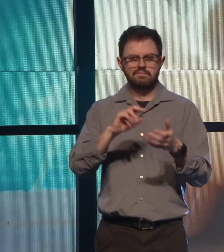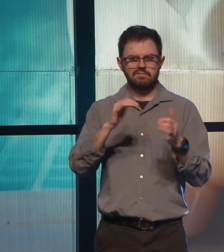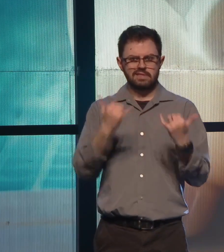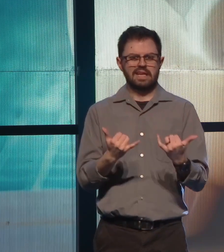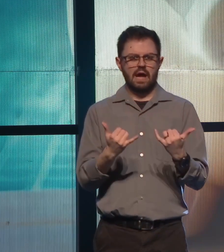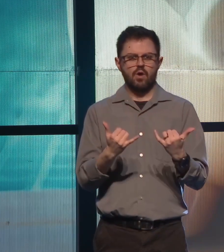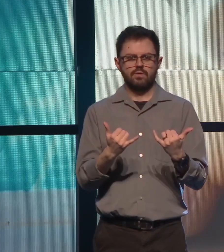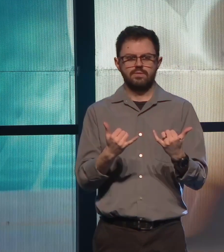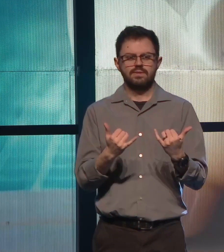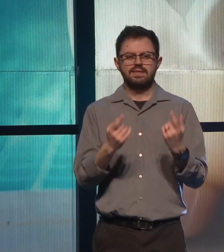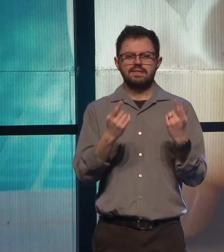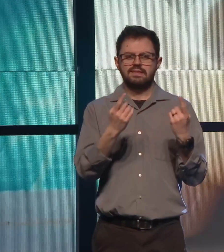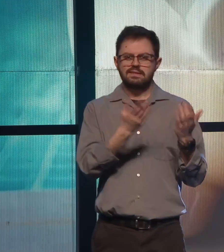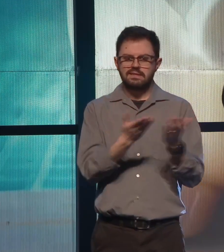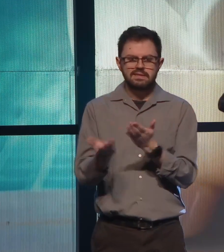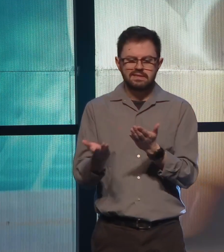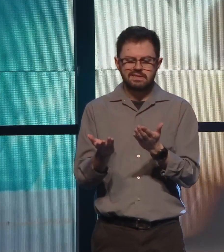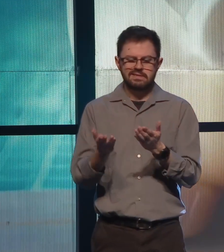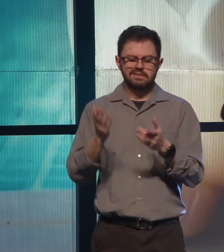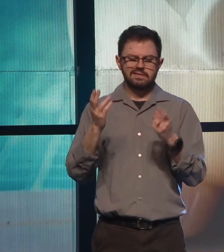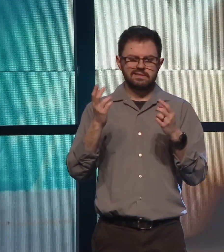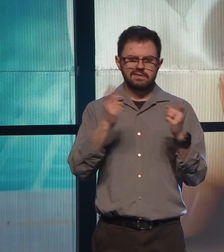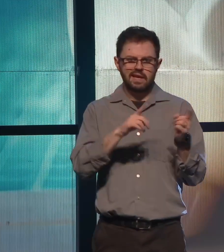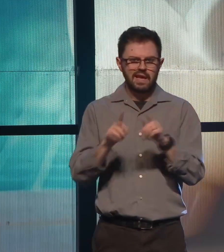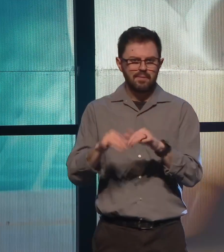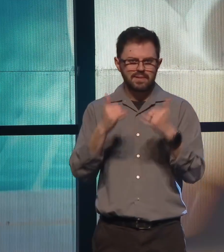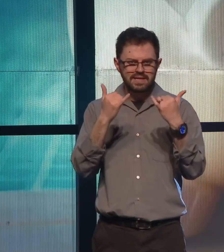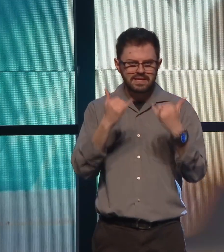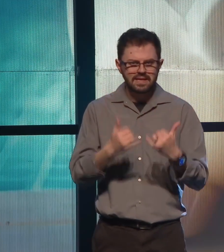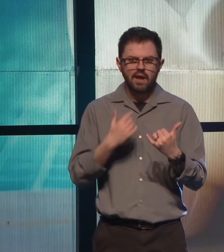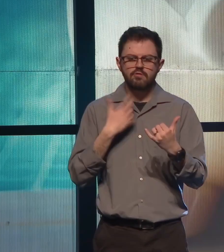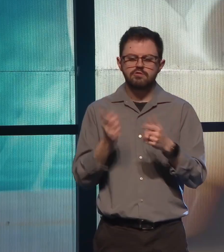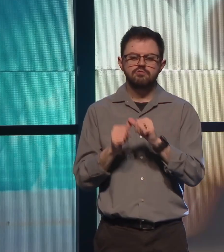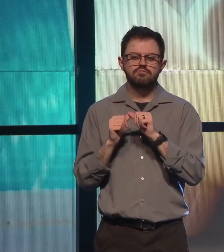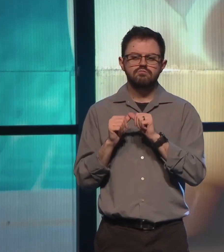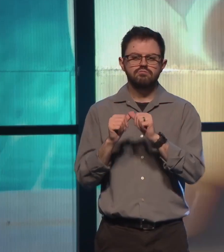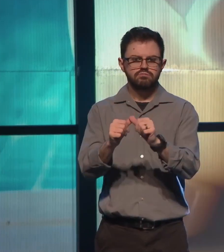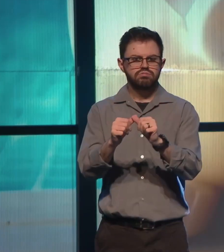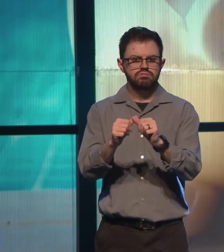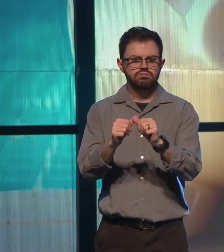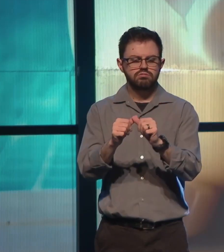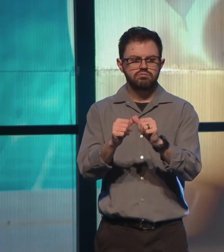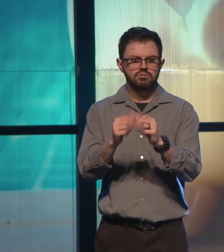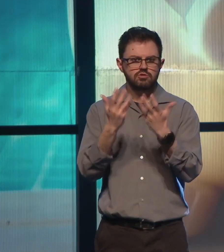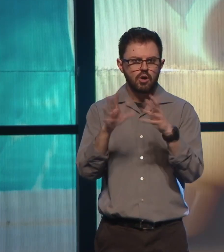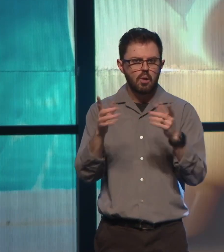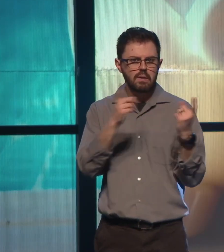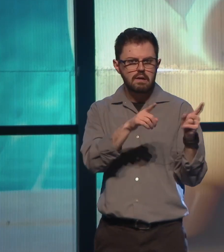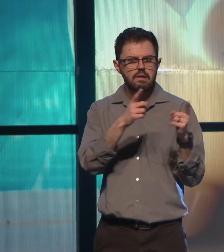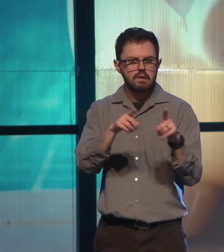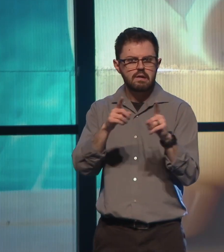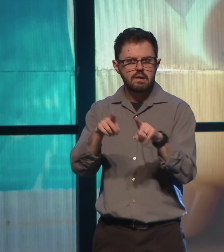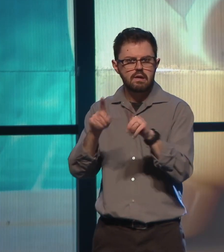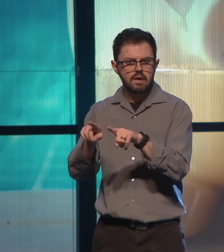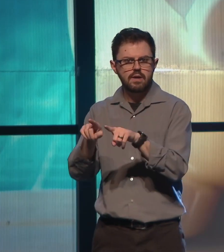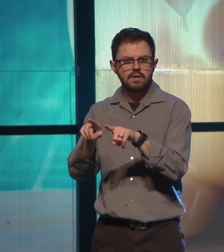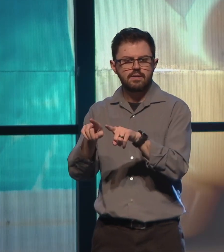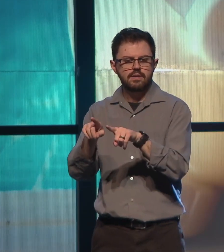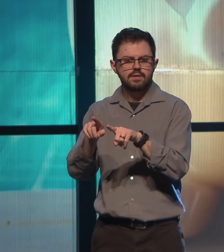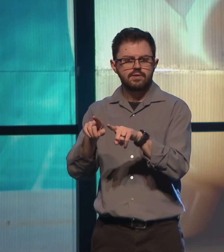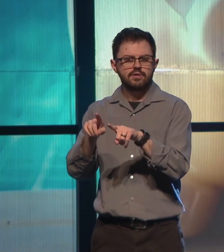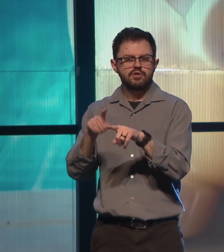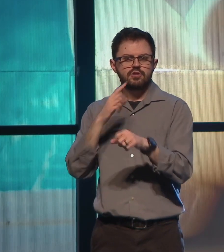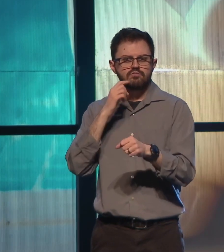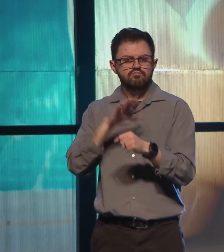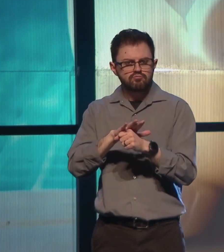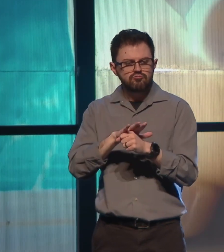in the space right now, it just sustains the status quo, basically, right? Just sustains the status quo. Makes sure that the present